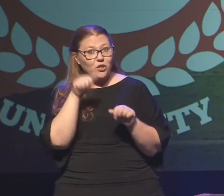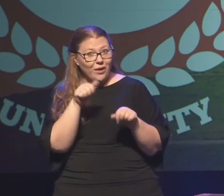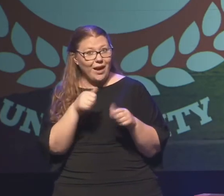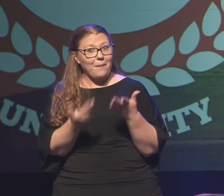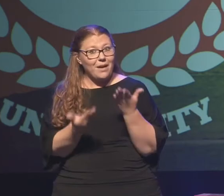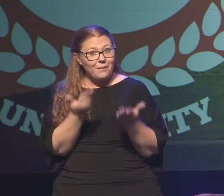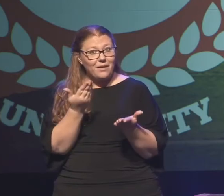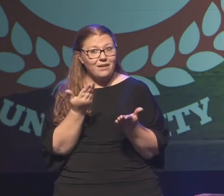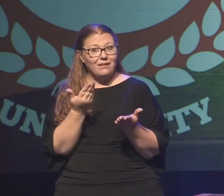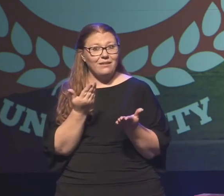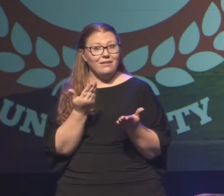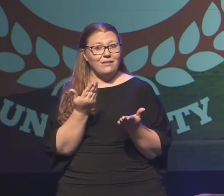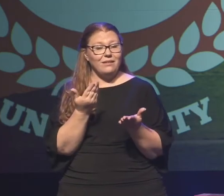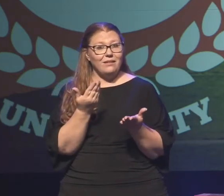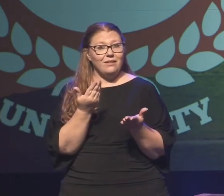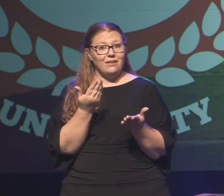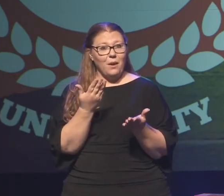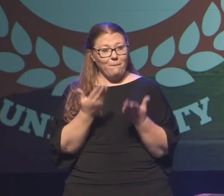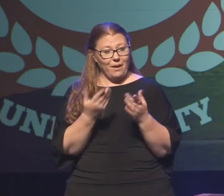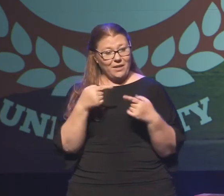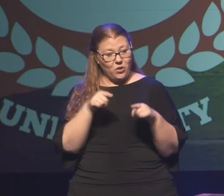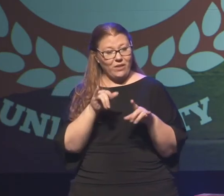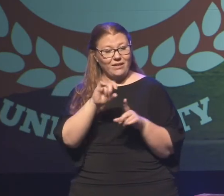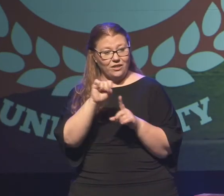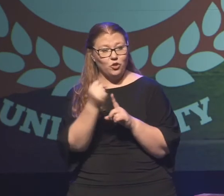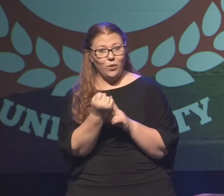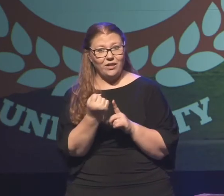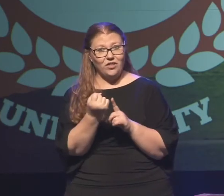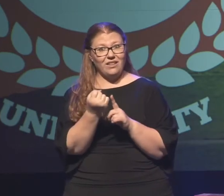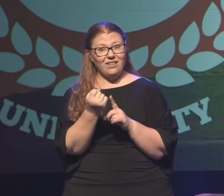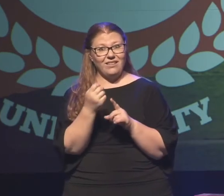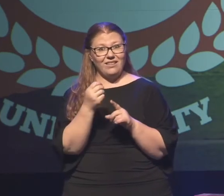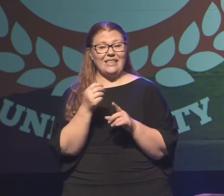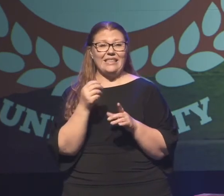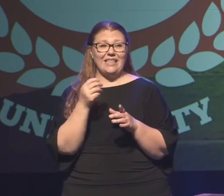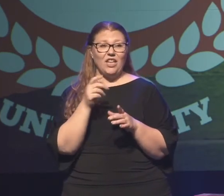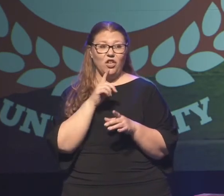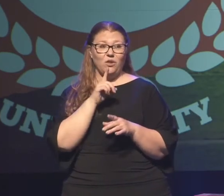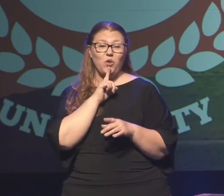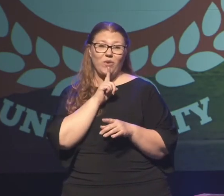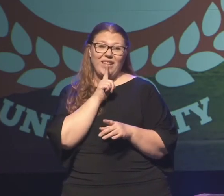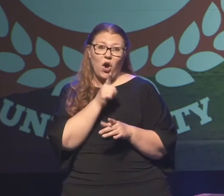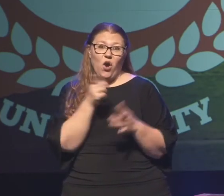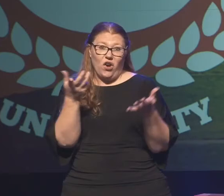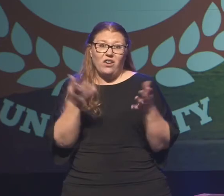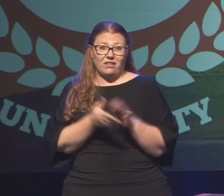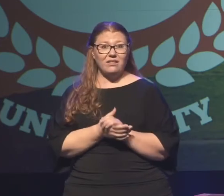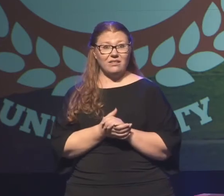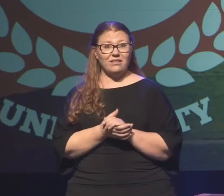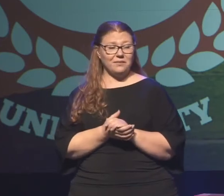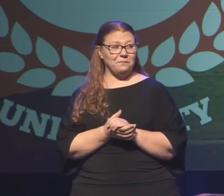maybe in those situations, given those circumstances, you really are.